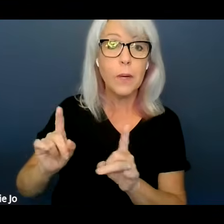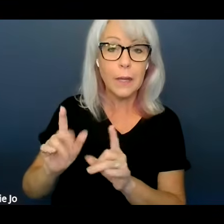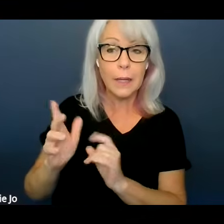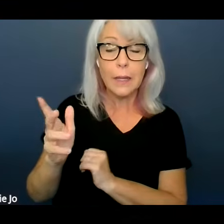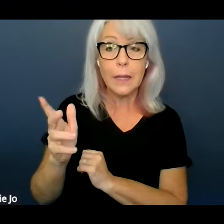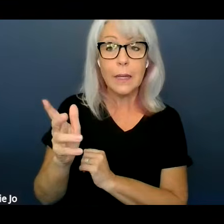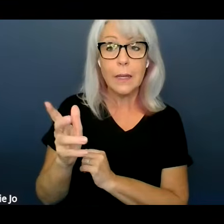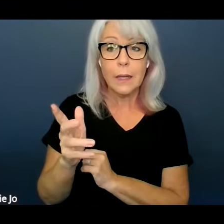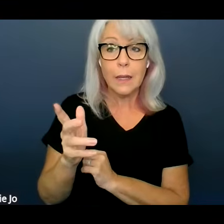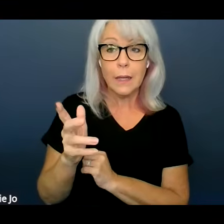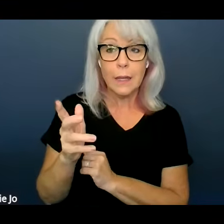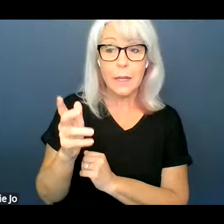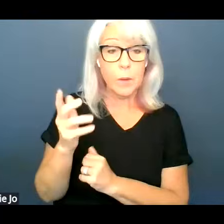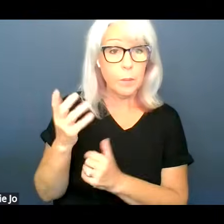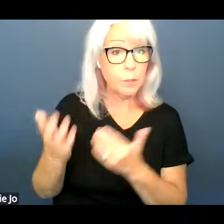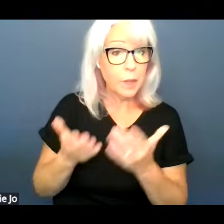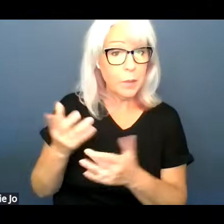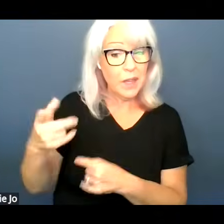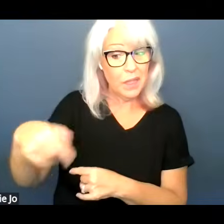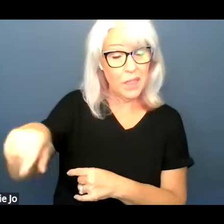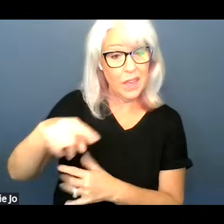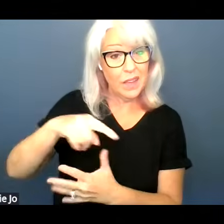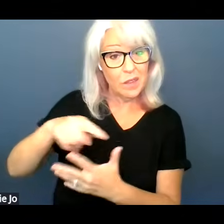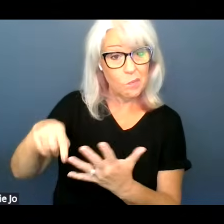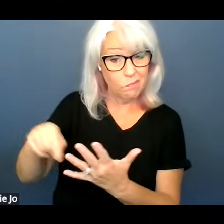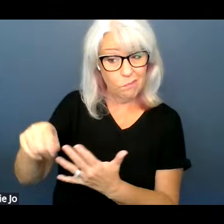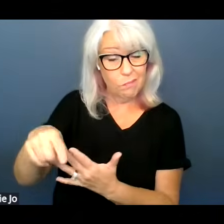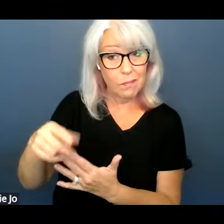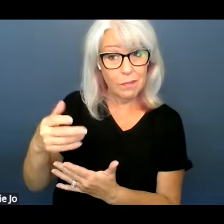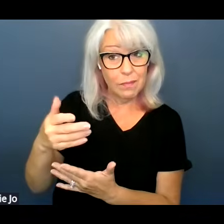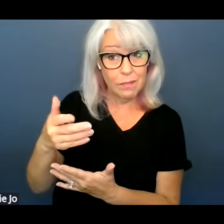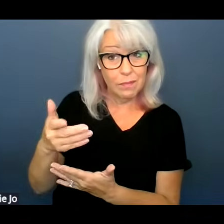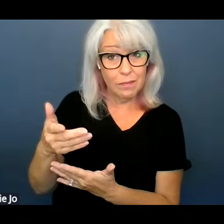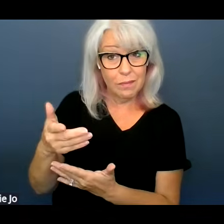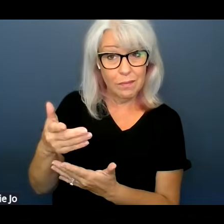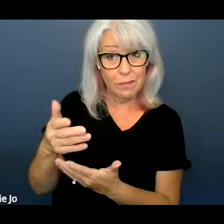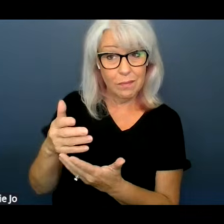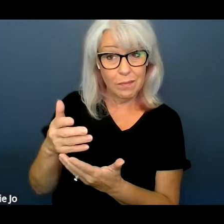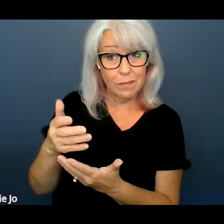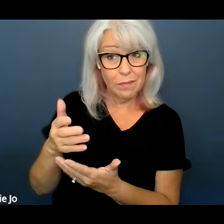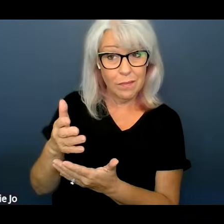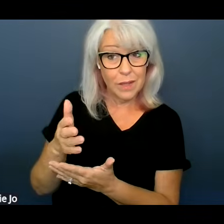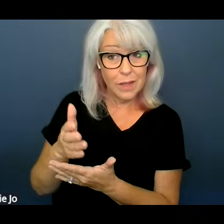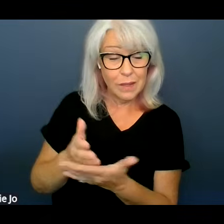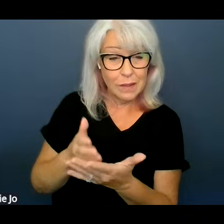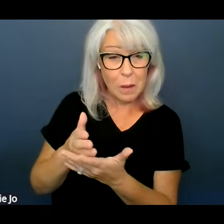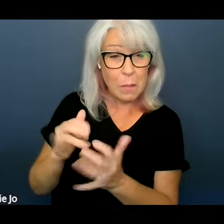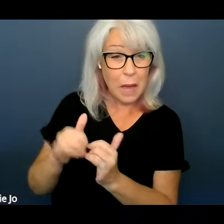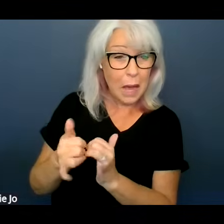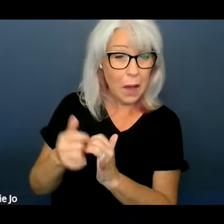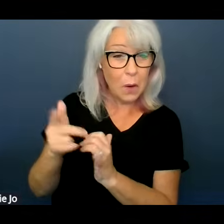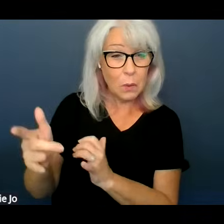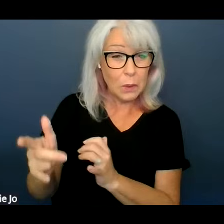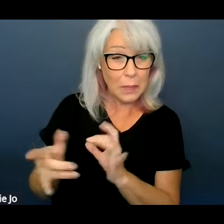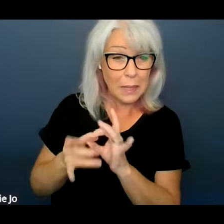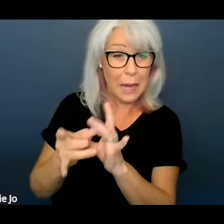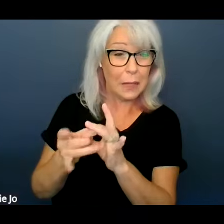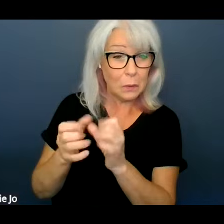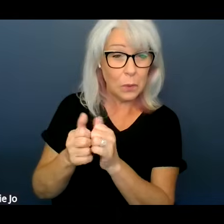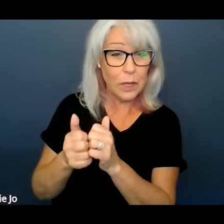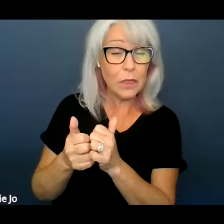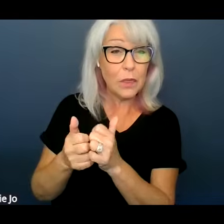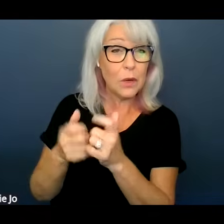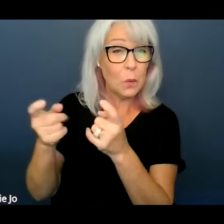unless they somehow also connect the gas and a regulated gas and electric utility. That